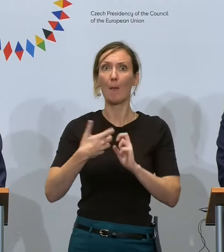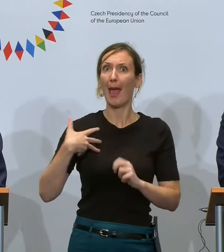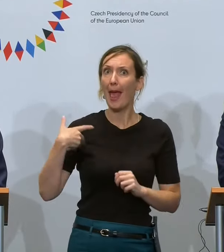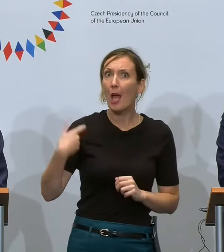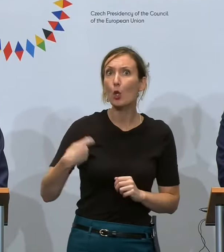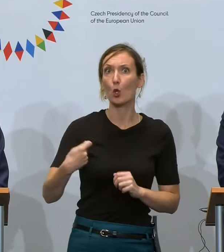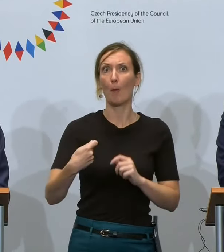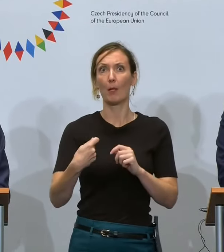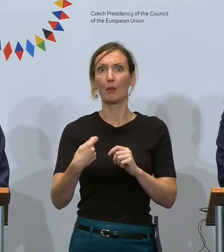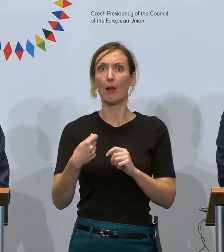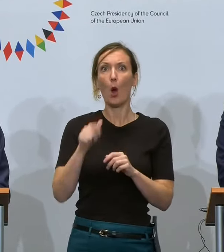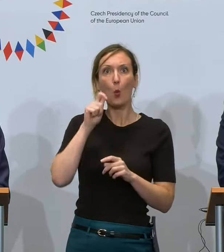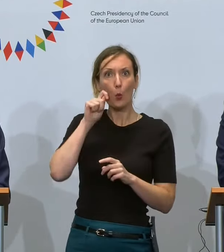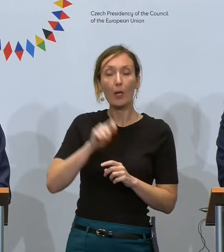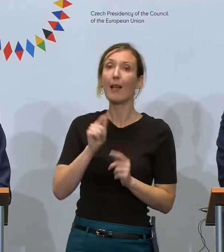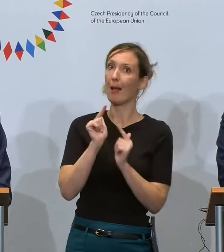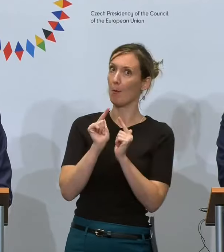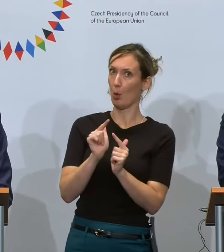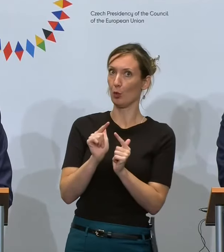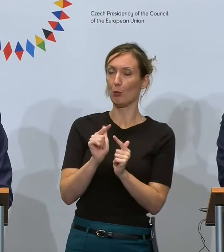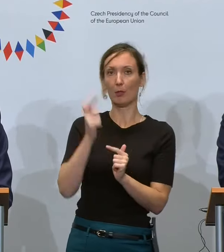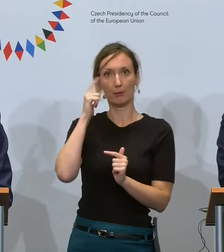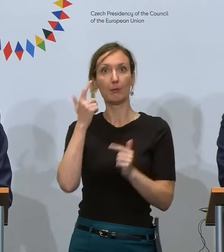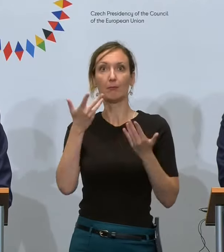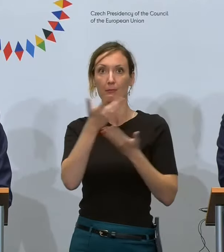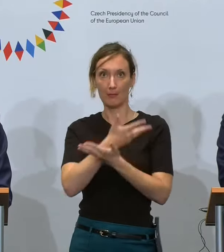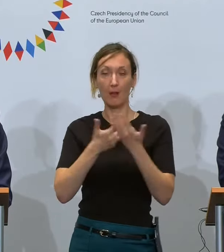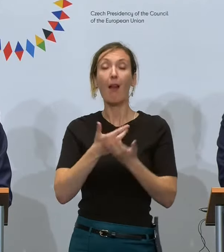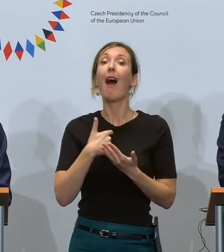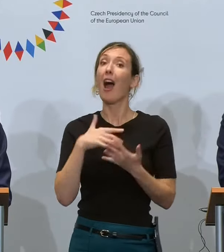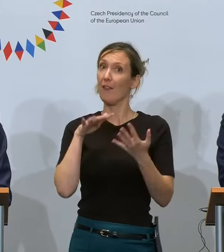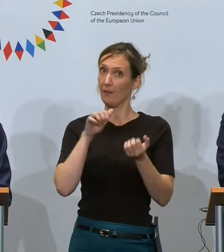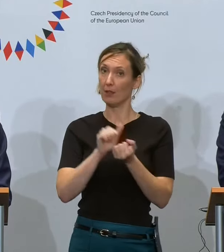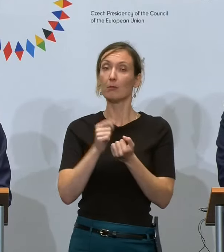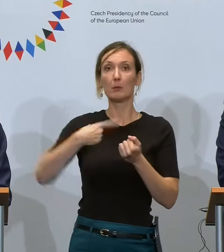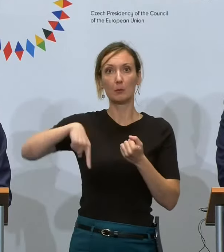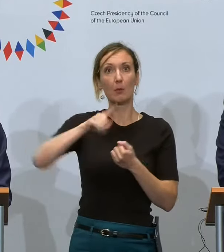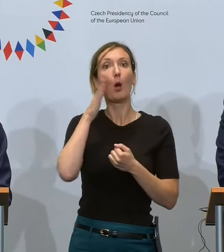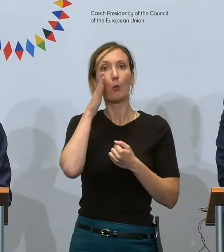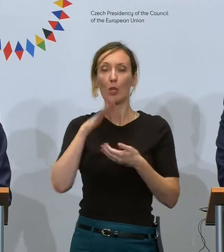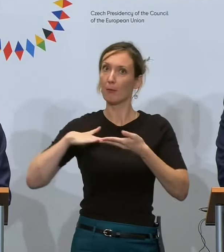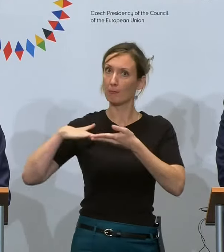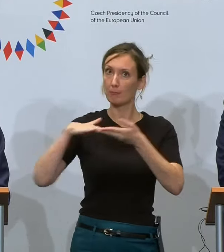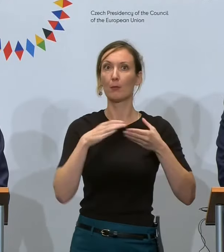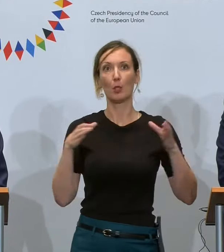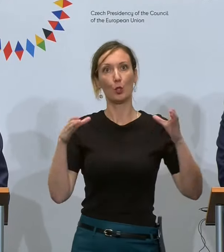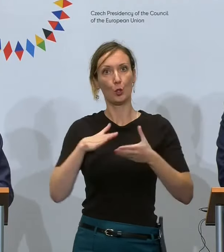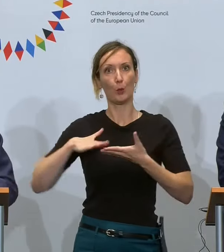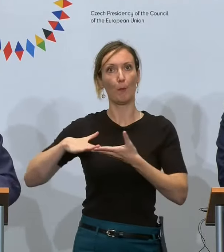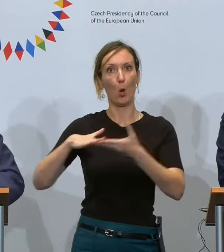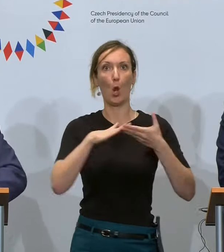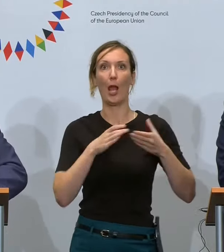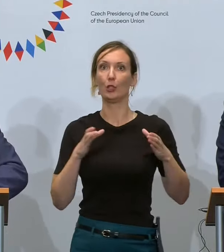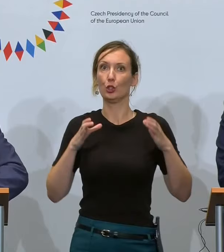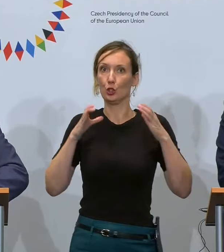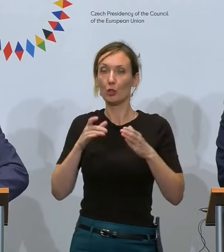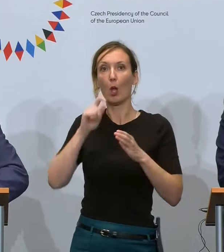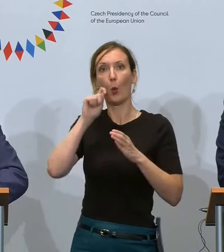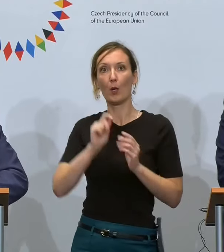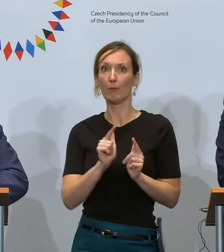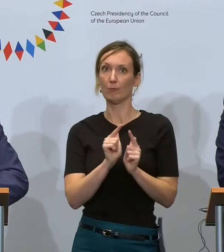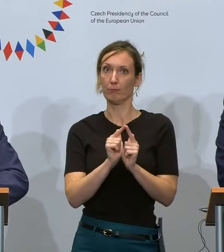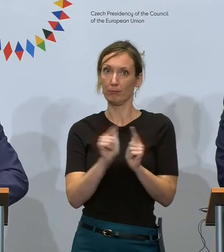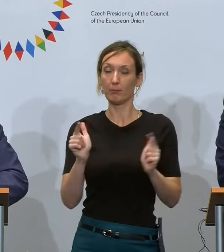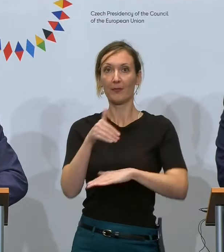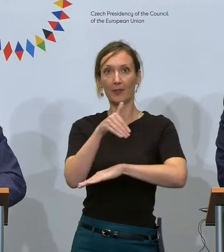Ukraine, and we insisted that we remain united in our response to Russia's war at its malign